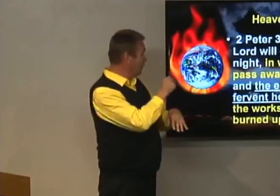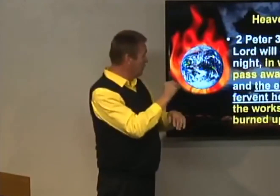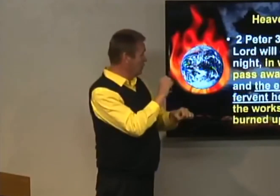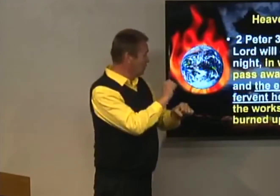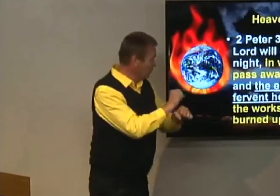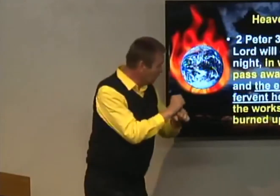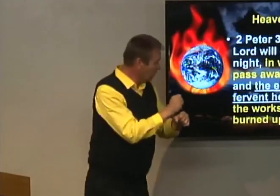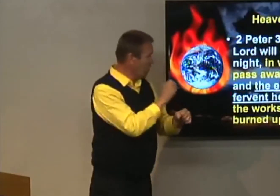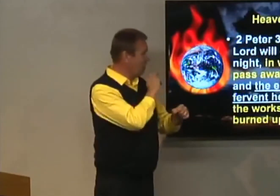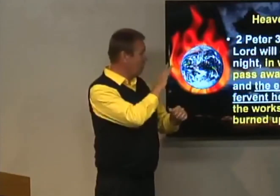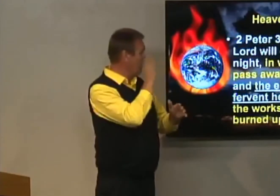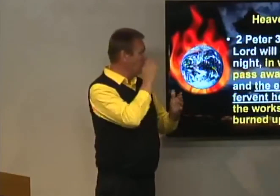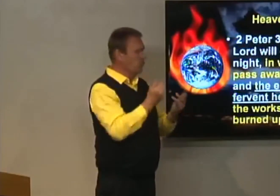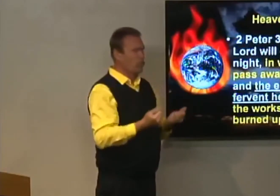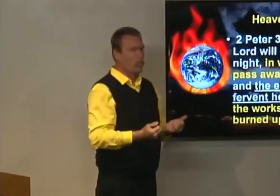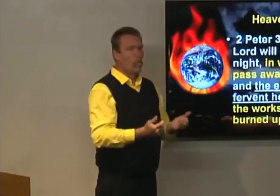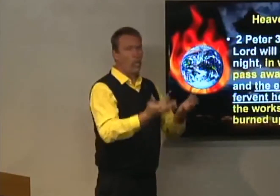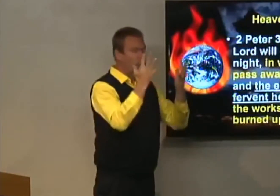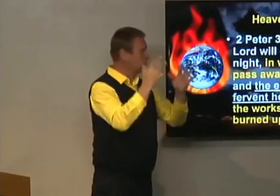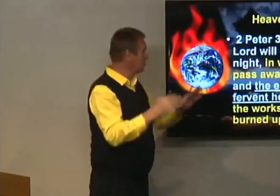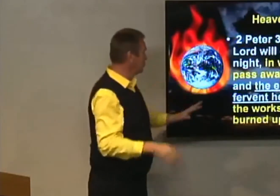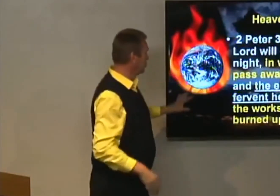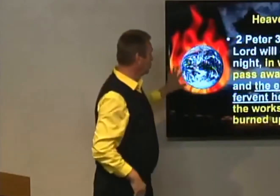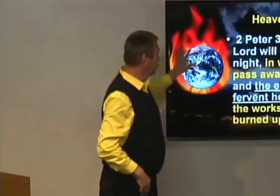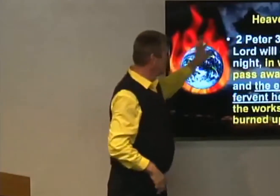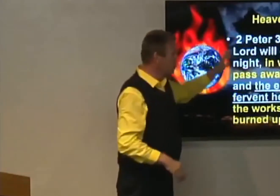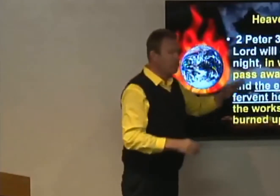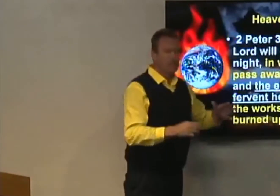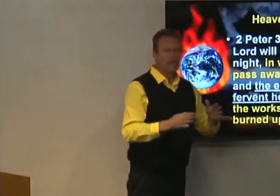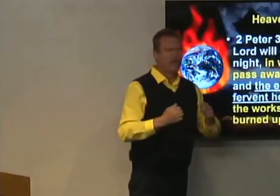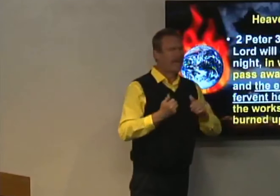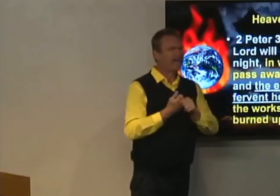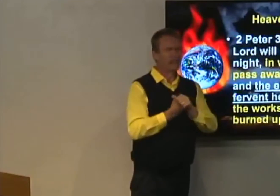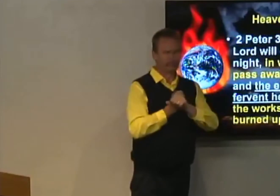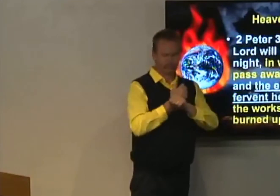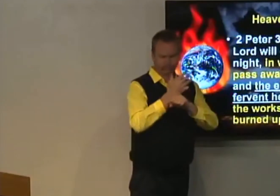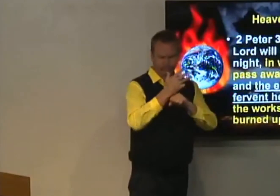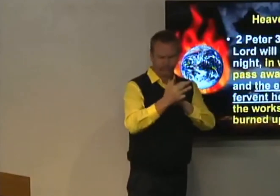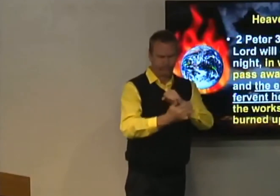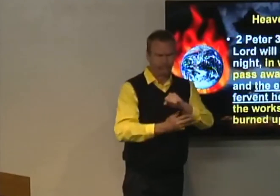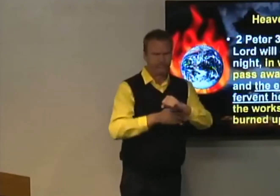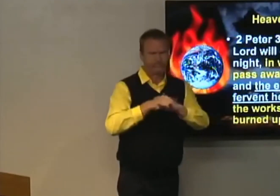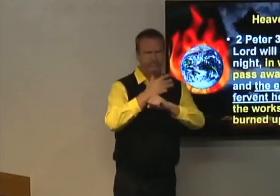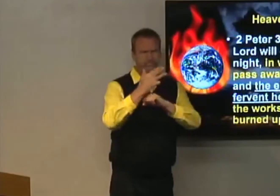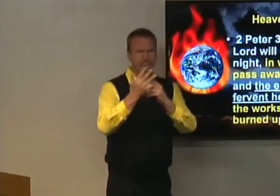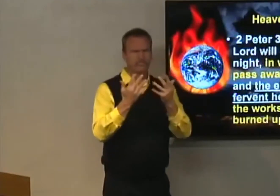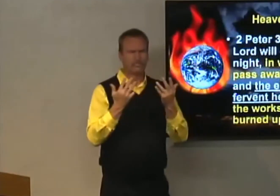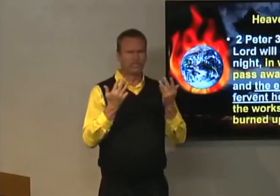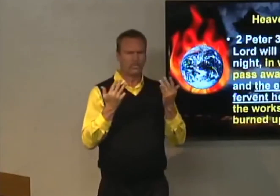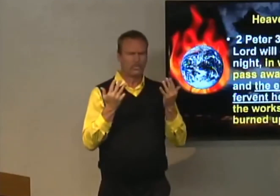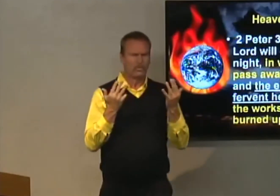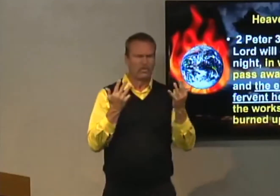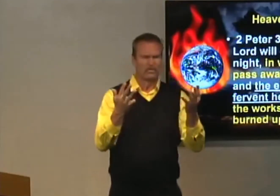fire. The earth and all the works in it will be burned up. The entire